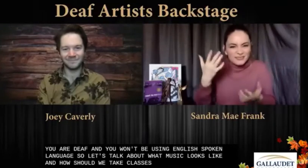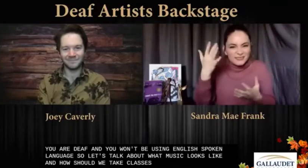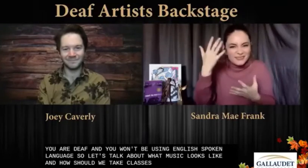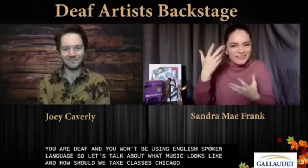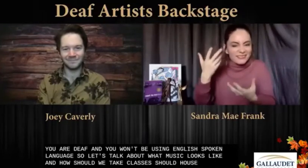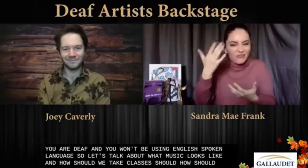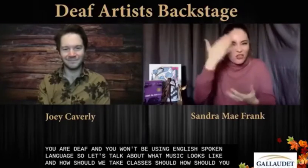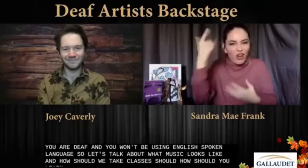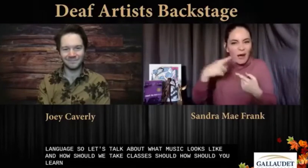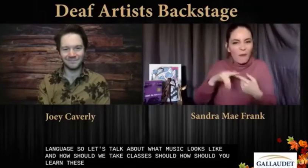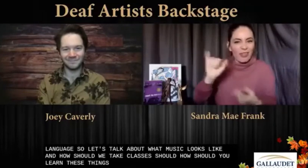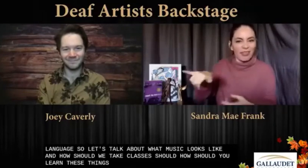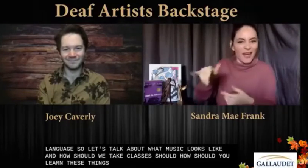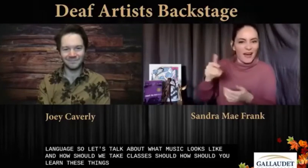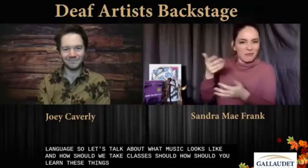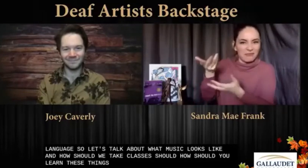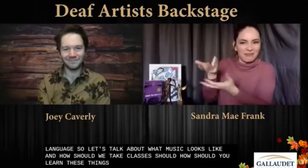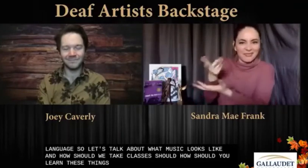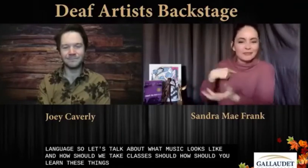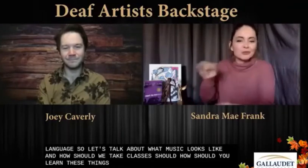how should you learn these things